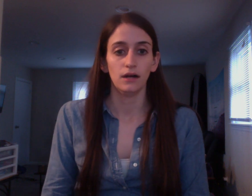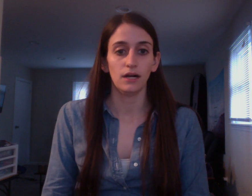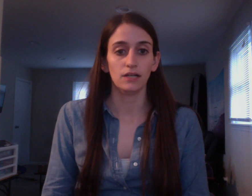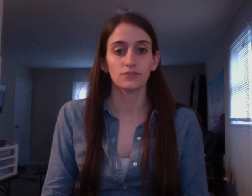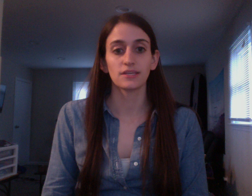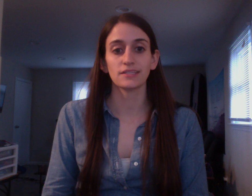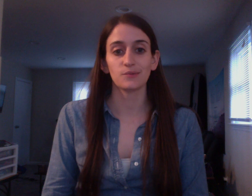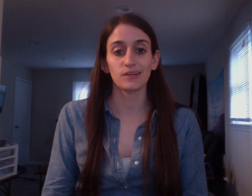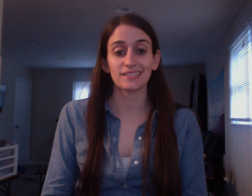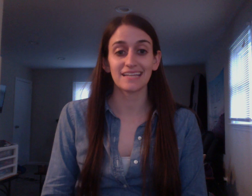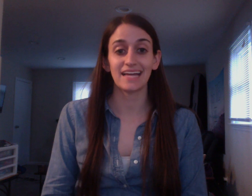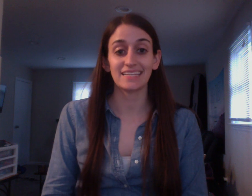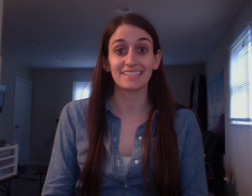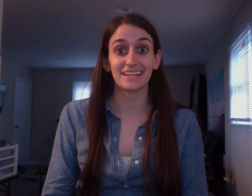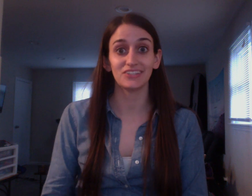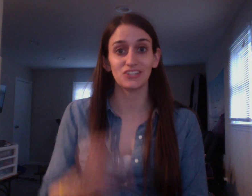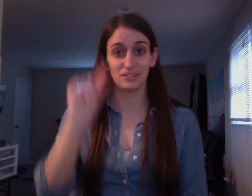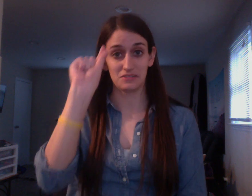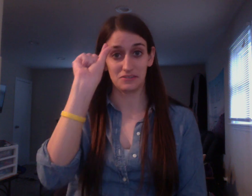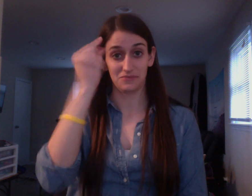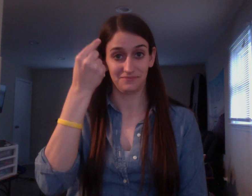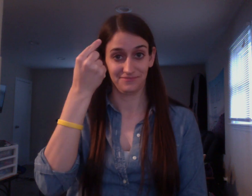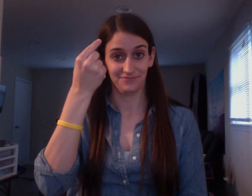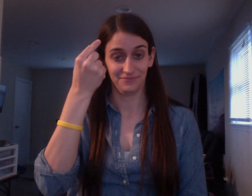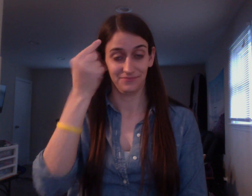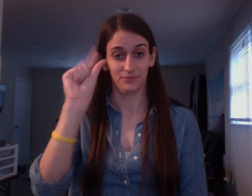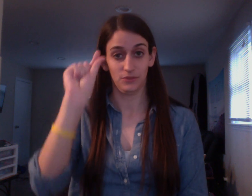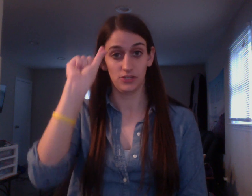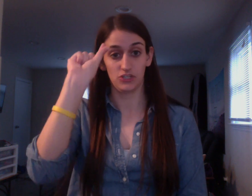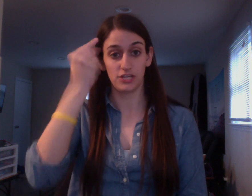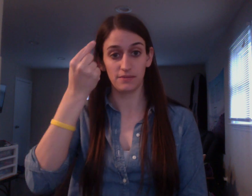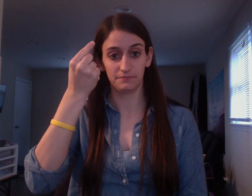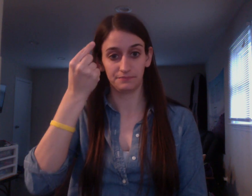To say someone is not intelligent, the G.